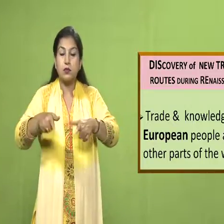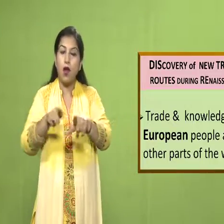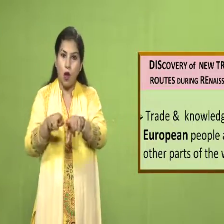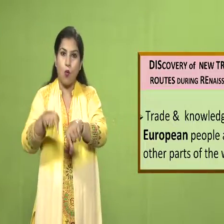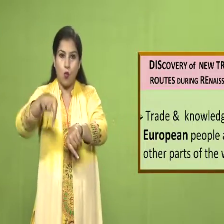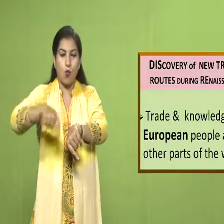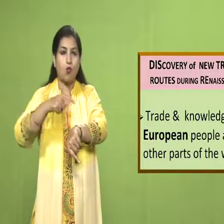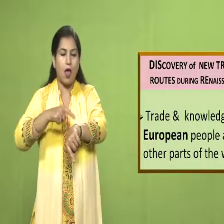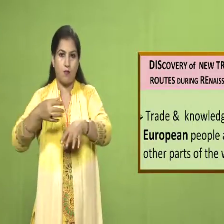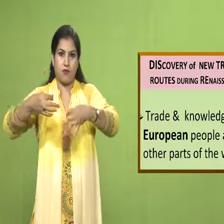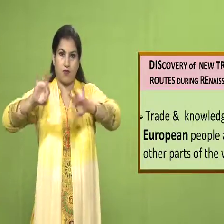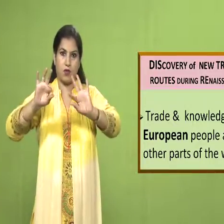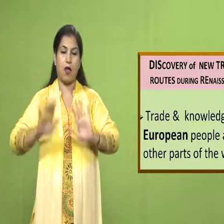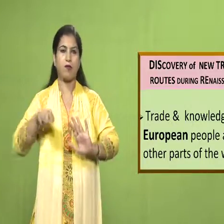time to do higher studies.